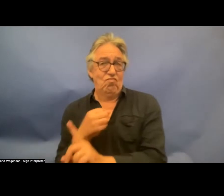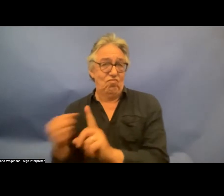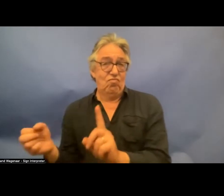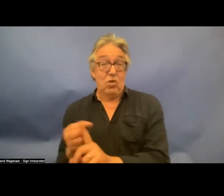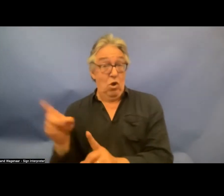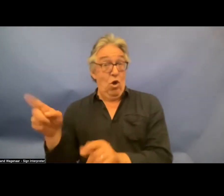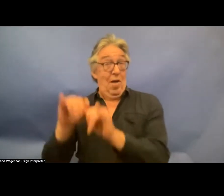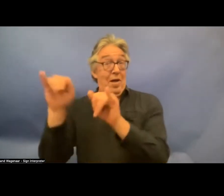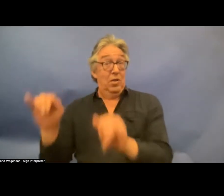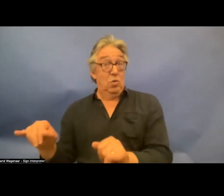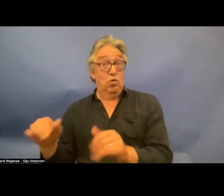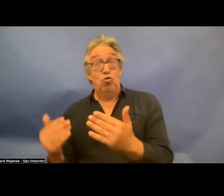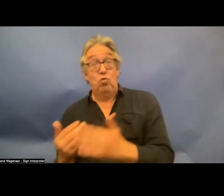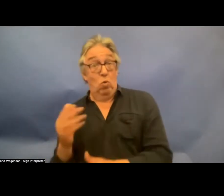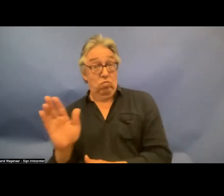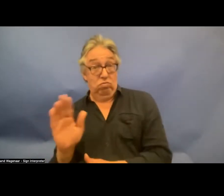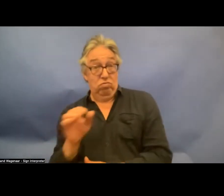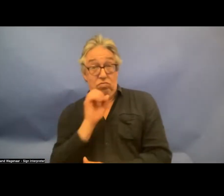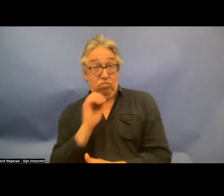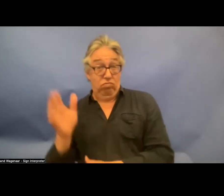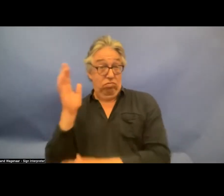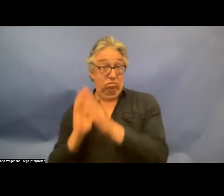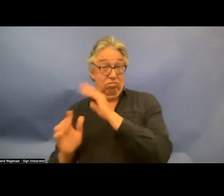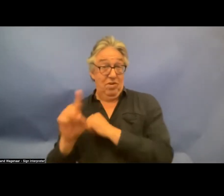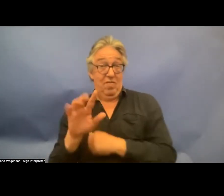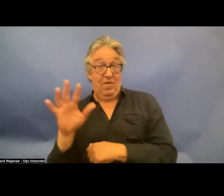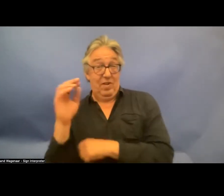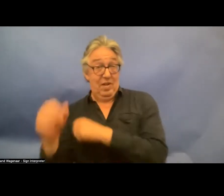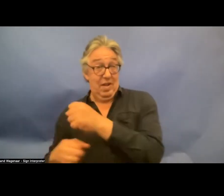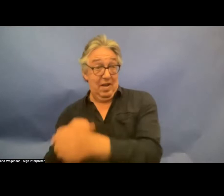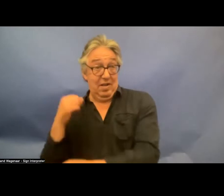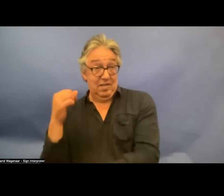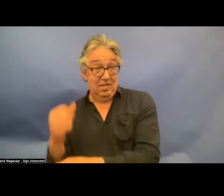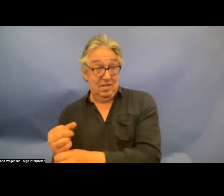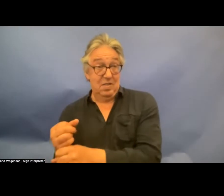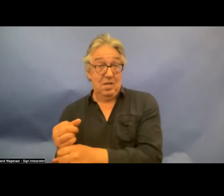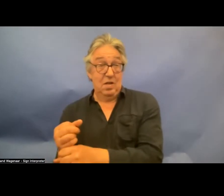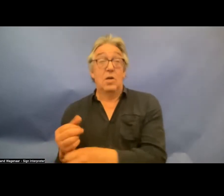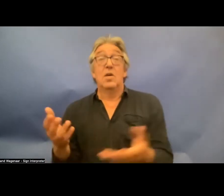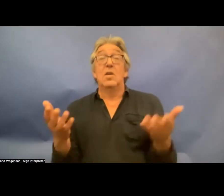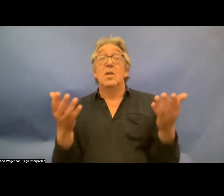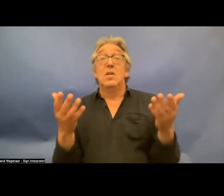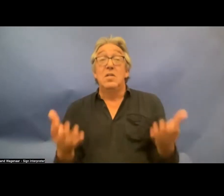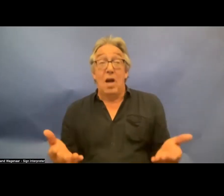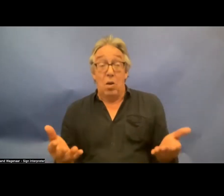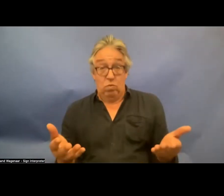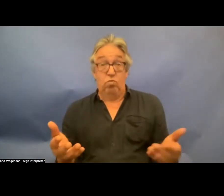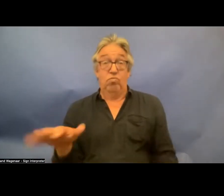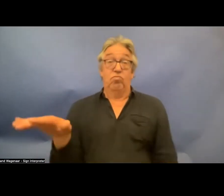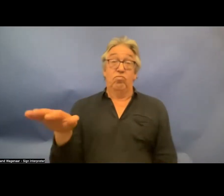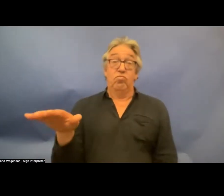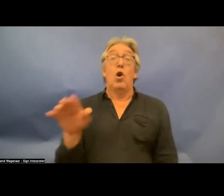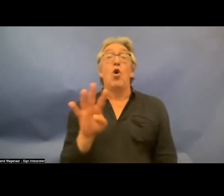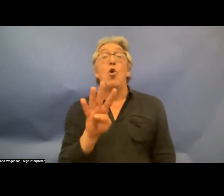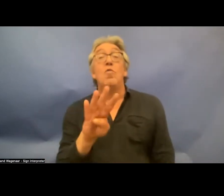inspection conducted 2 years ago did not reveal any signs of violence. After the